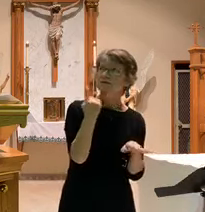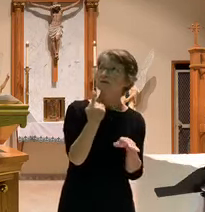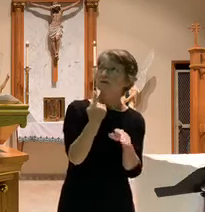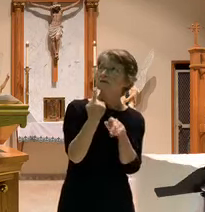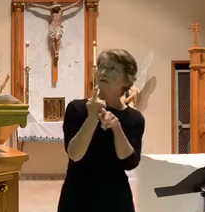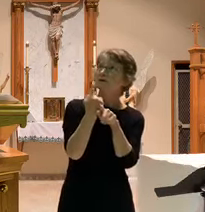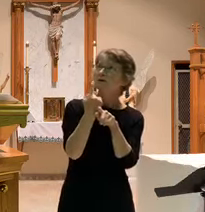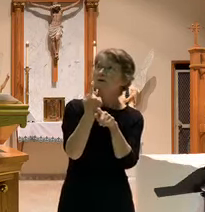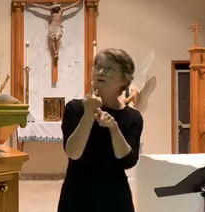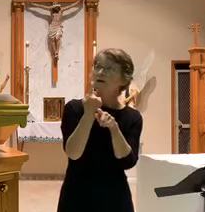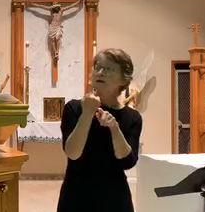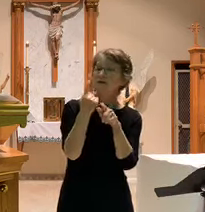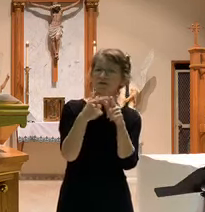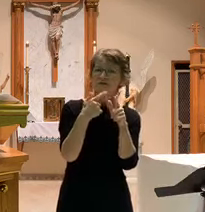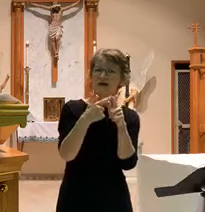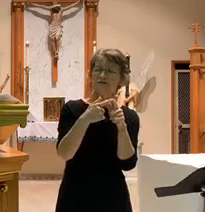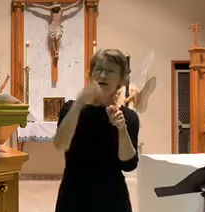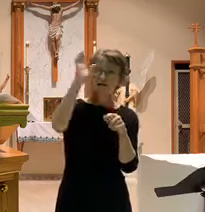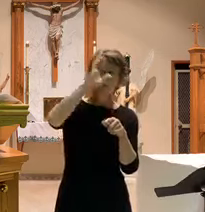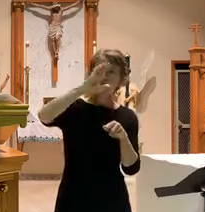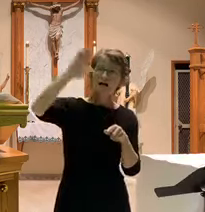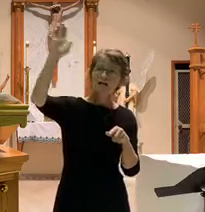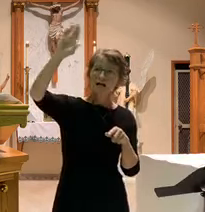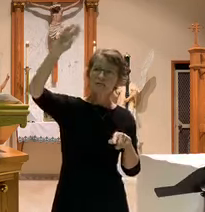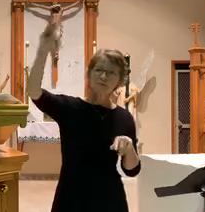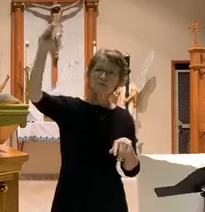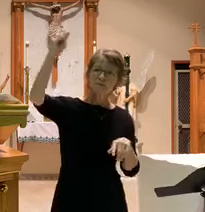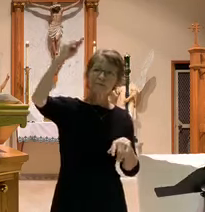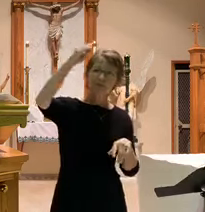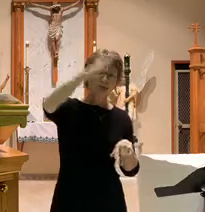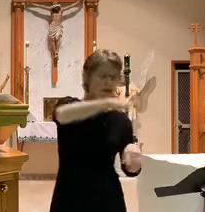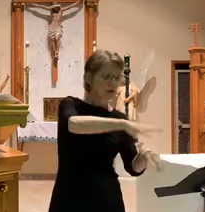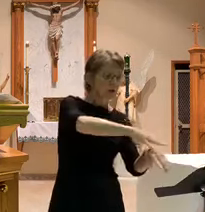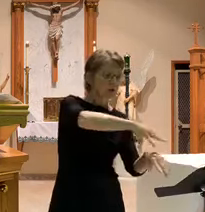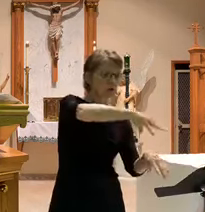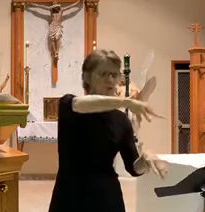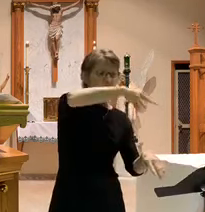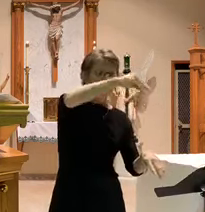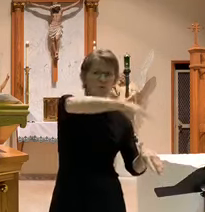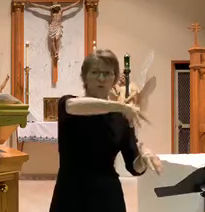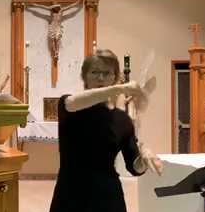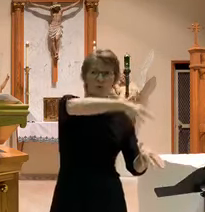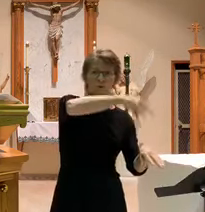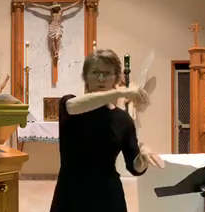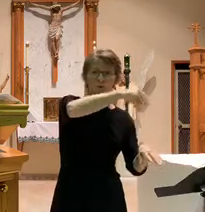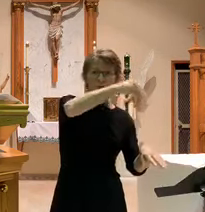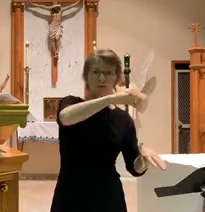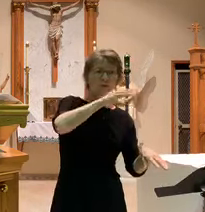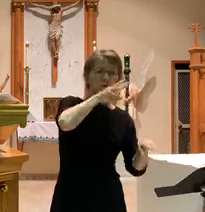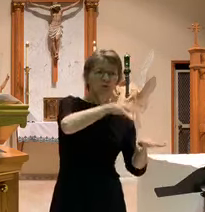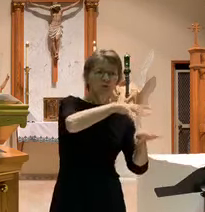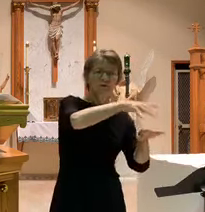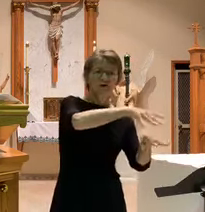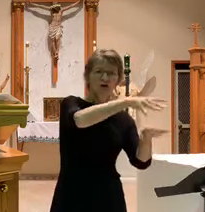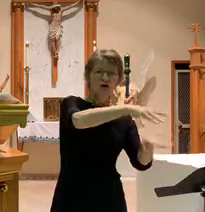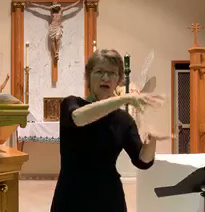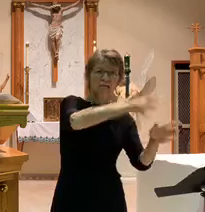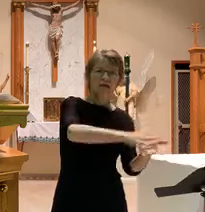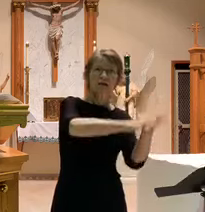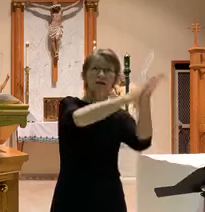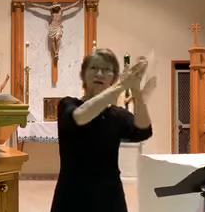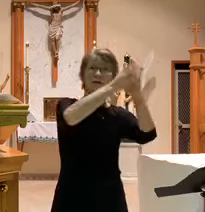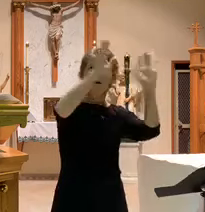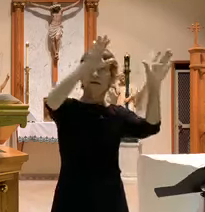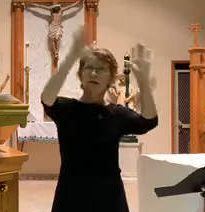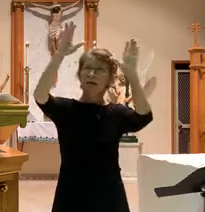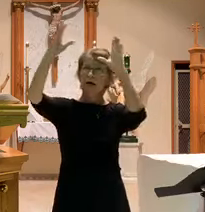The sun then lifted the river up and turned it into a huge cloud. And the wind carried the river across the desert and let the rain